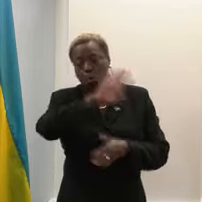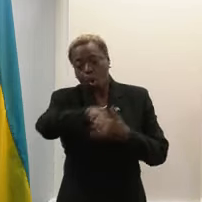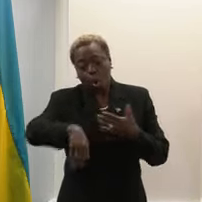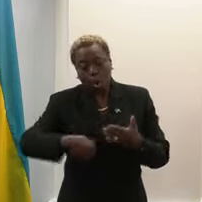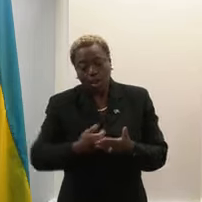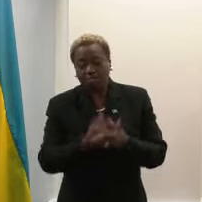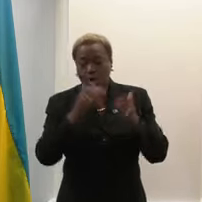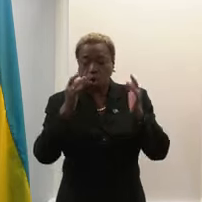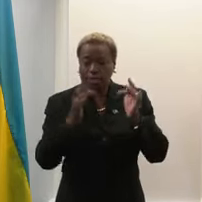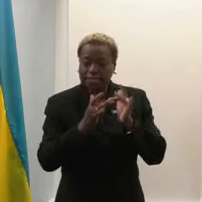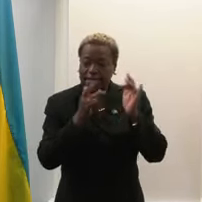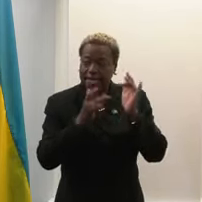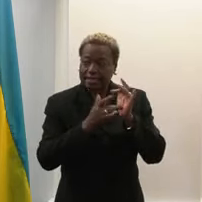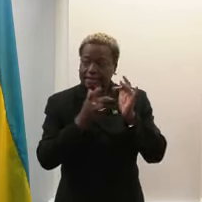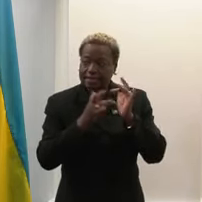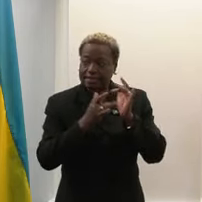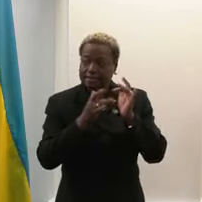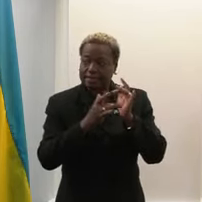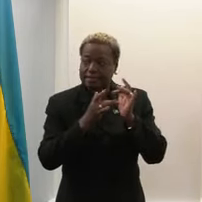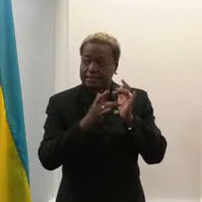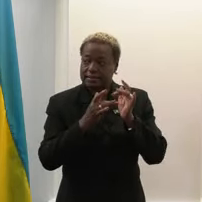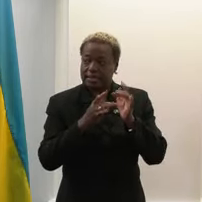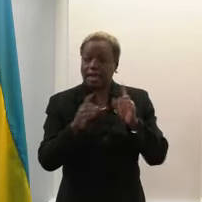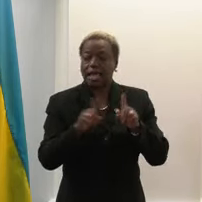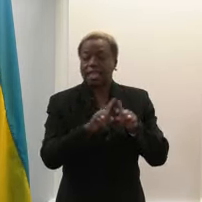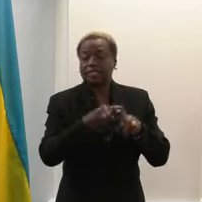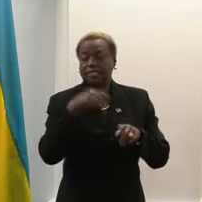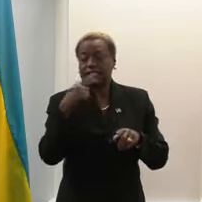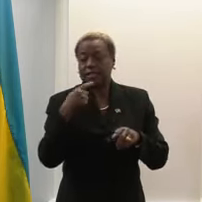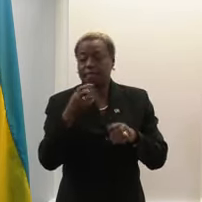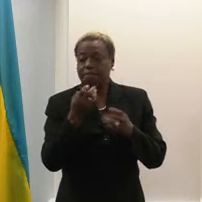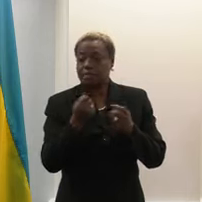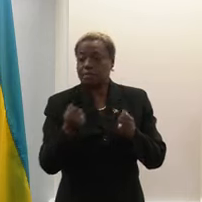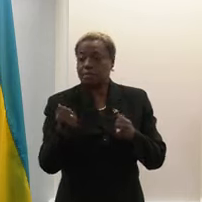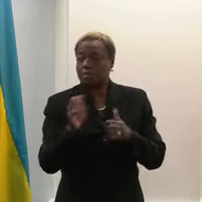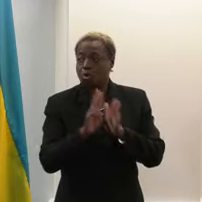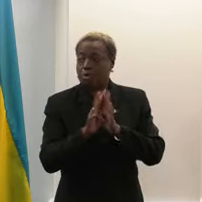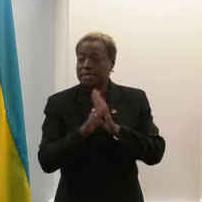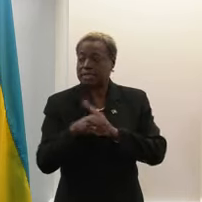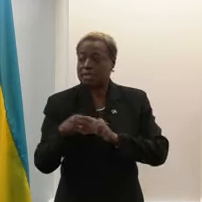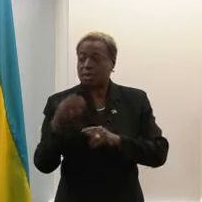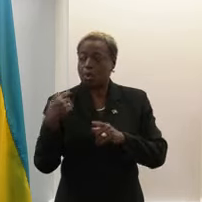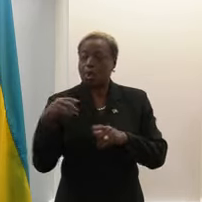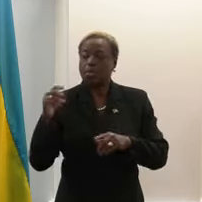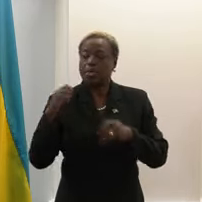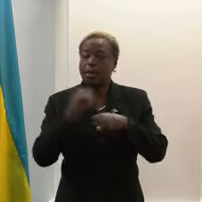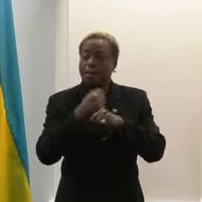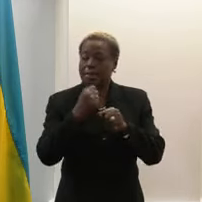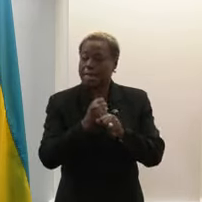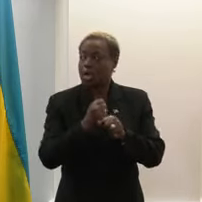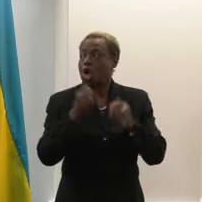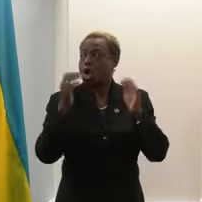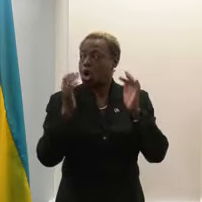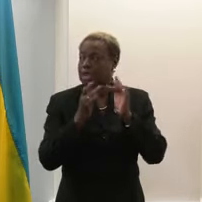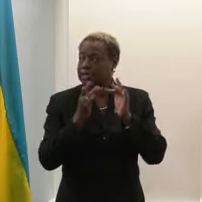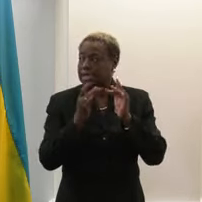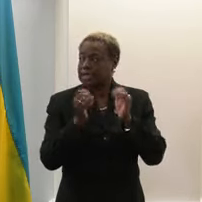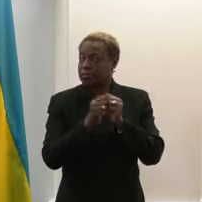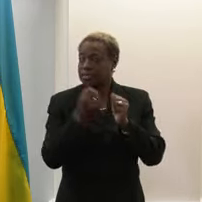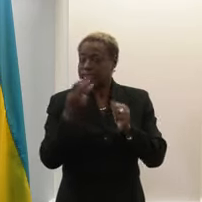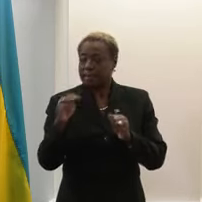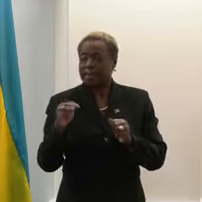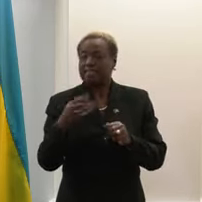contacts, and we will, as I alluded to a few moments ago, we make contact with them while they are in quarantine.